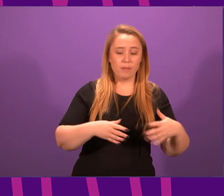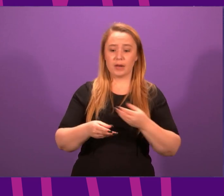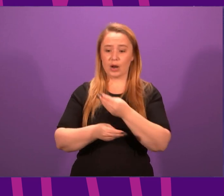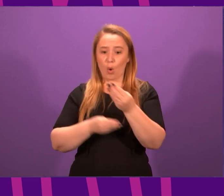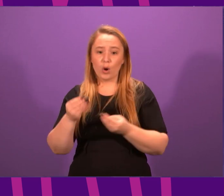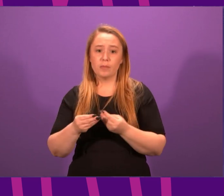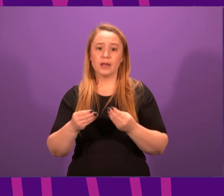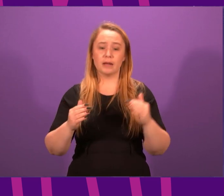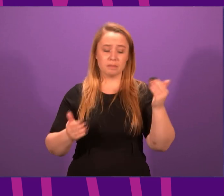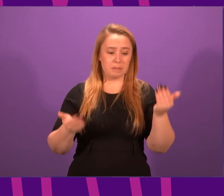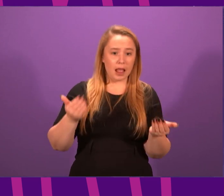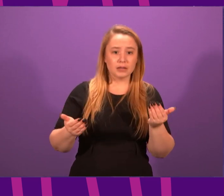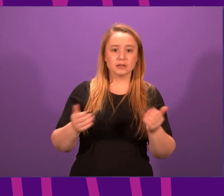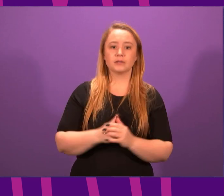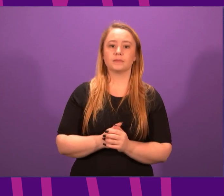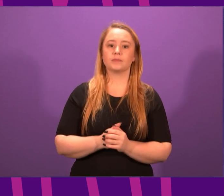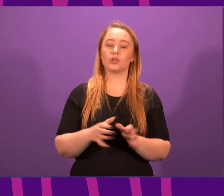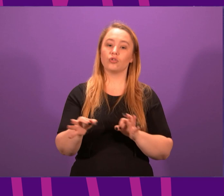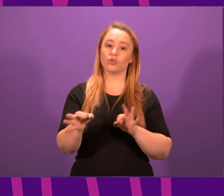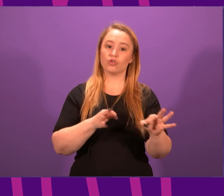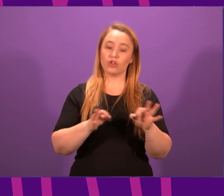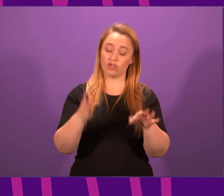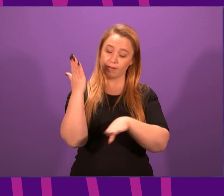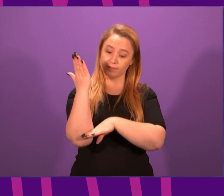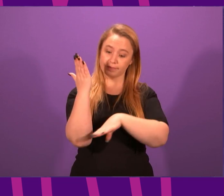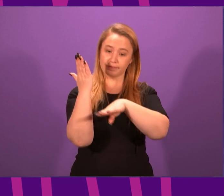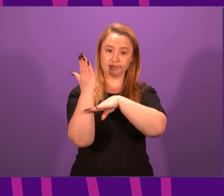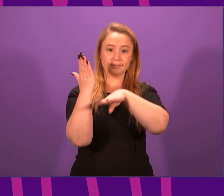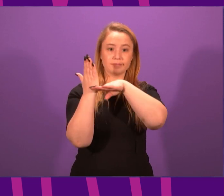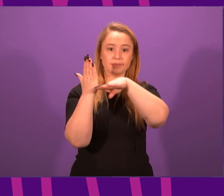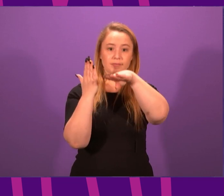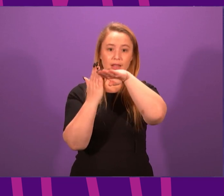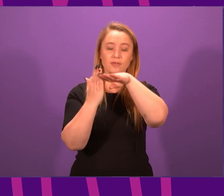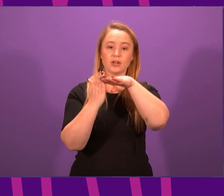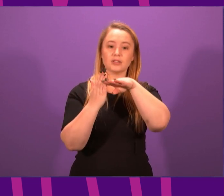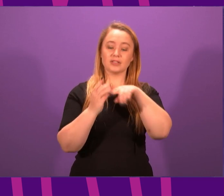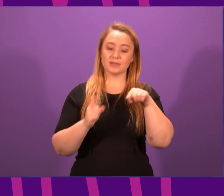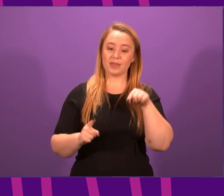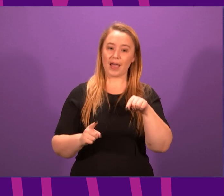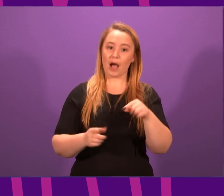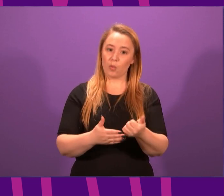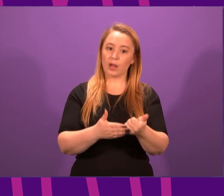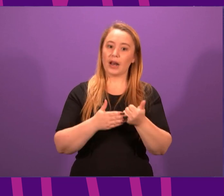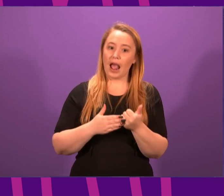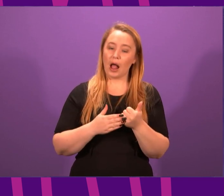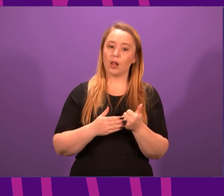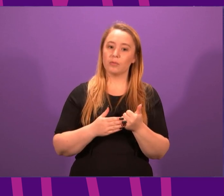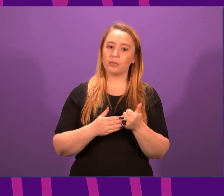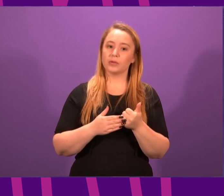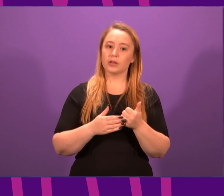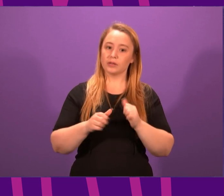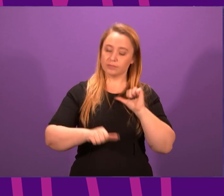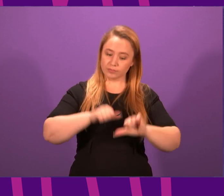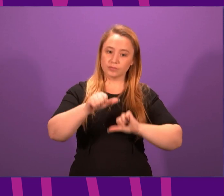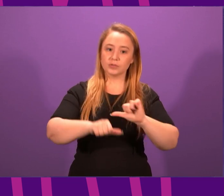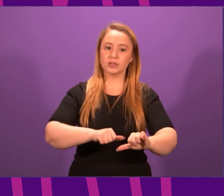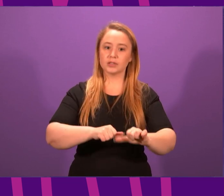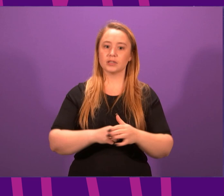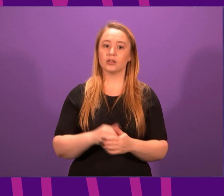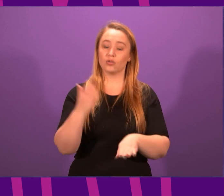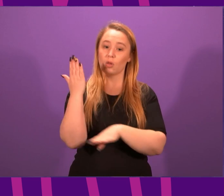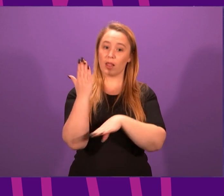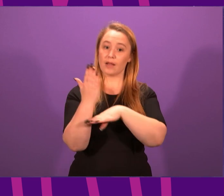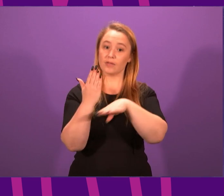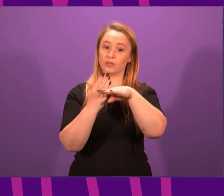pandemic. The strategic framework and the five levels are designed to help us do that. Having five levels does not prevent us from